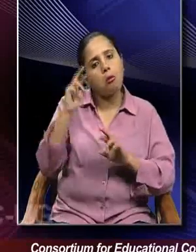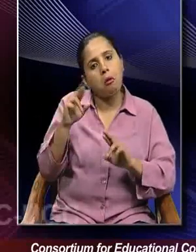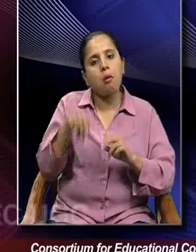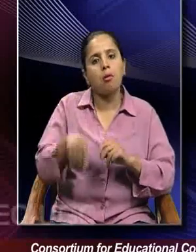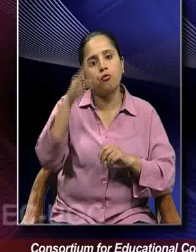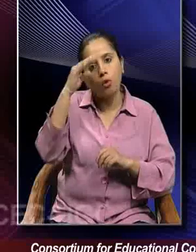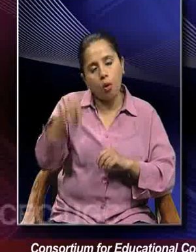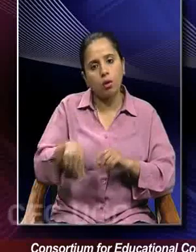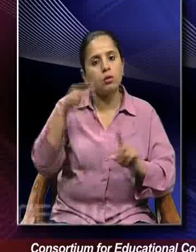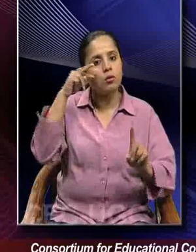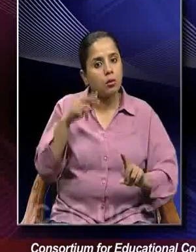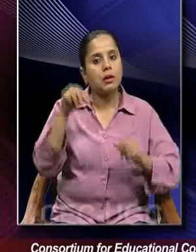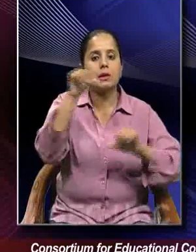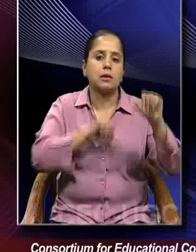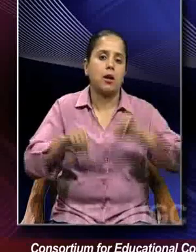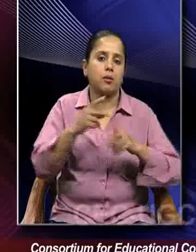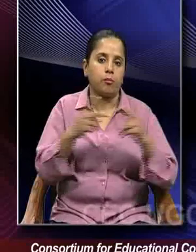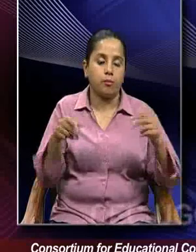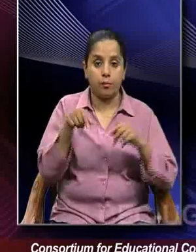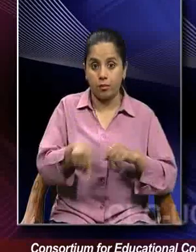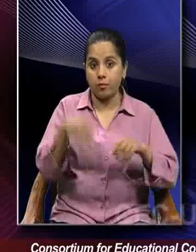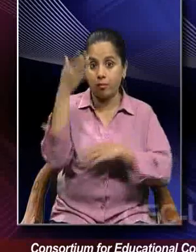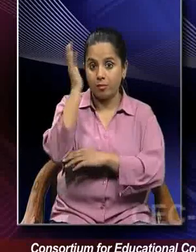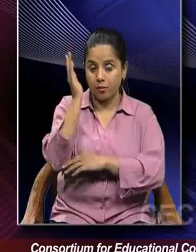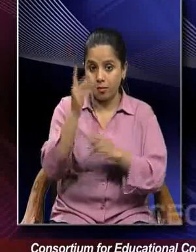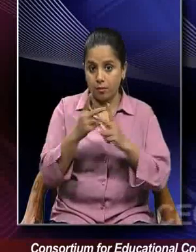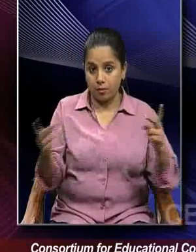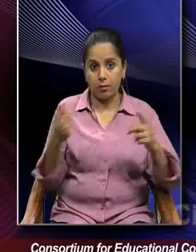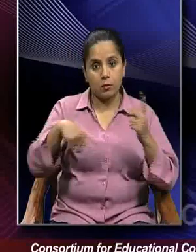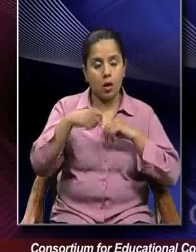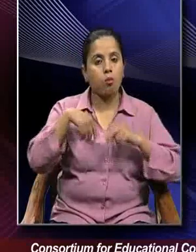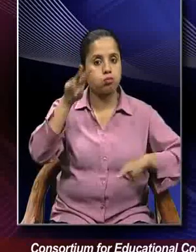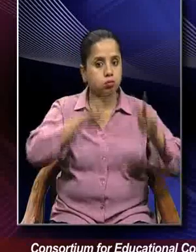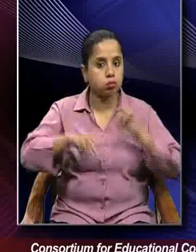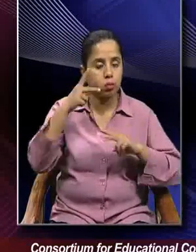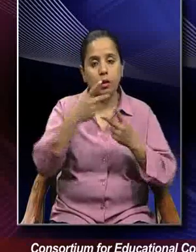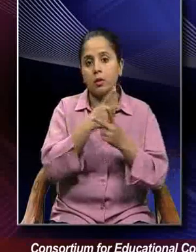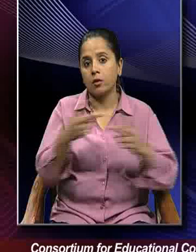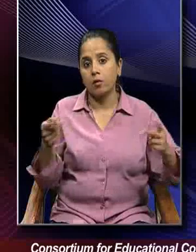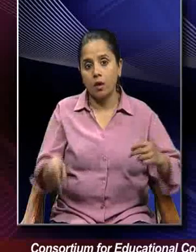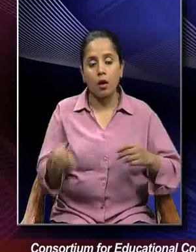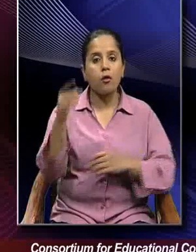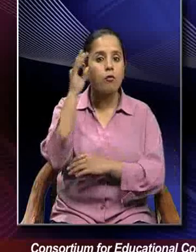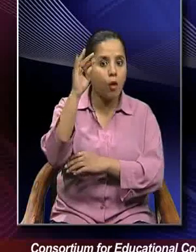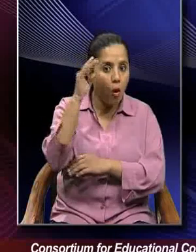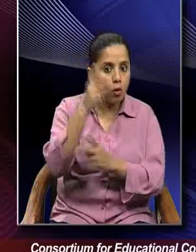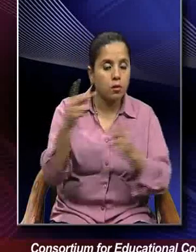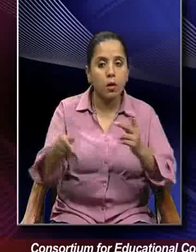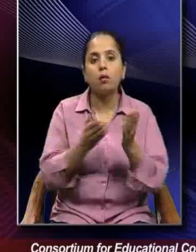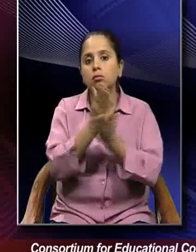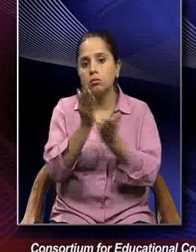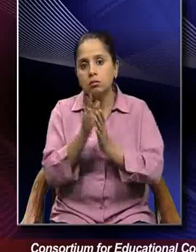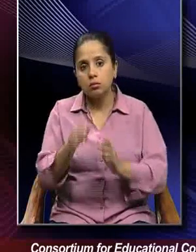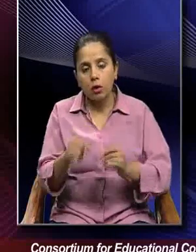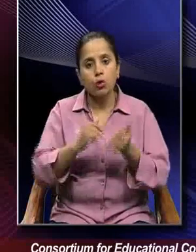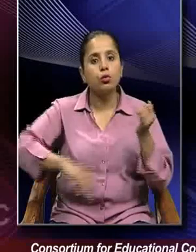philosophical standpoint of science. In this lecture, we will explore the various philosophical perspectives that inform